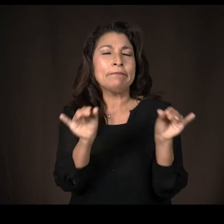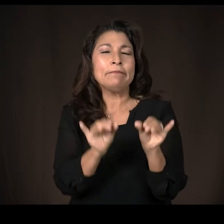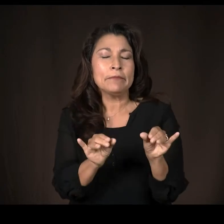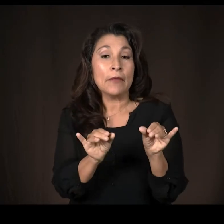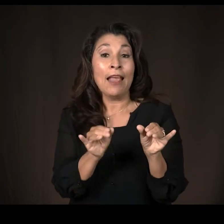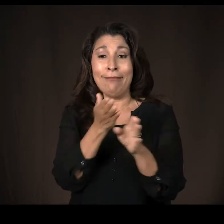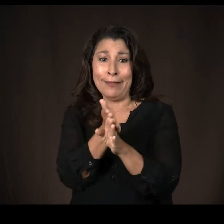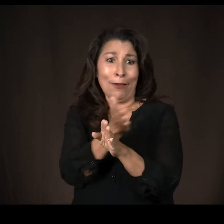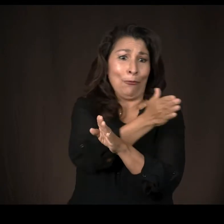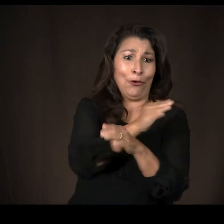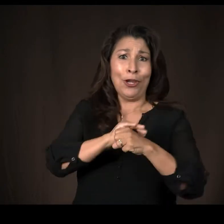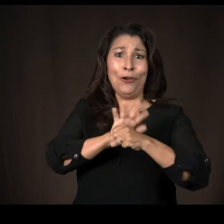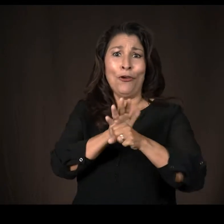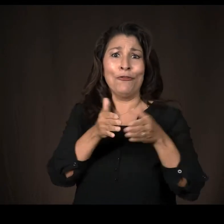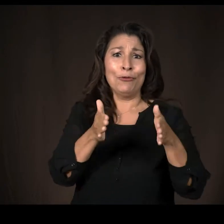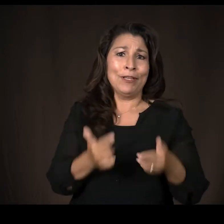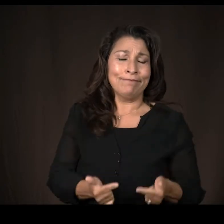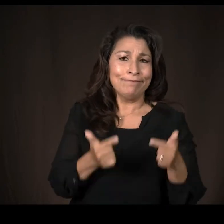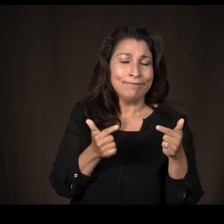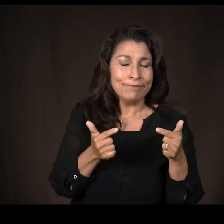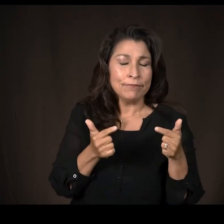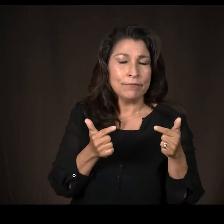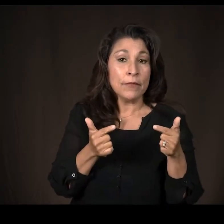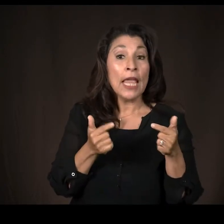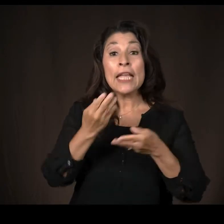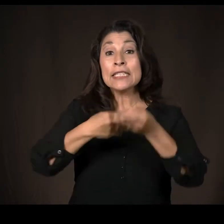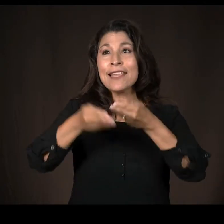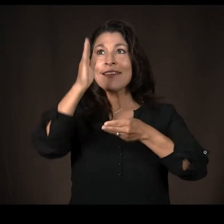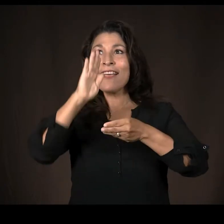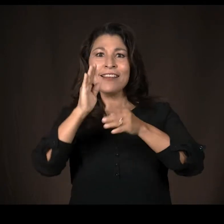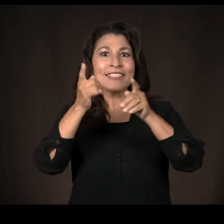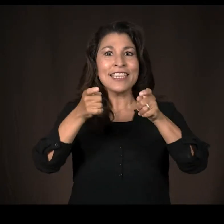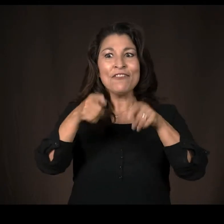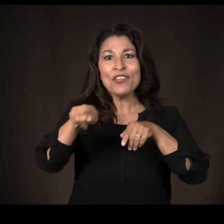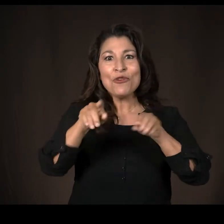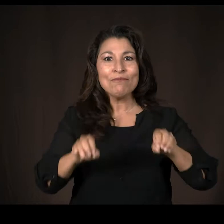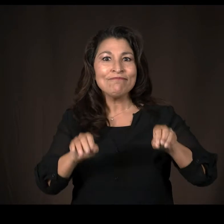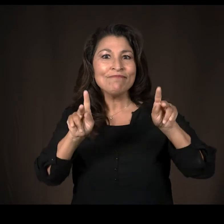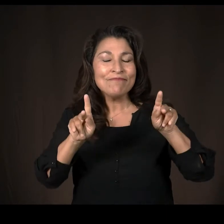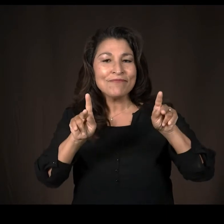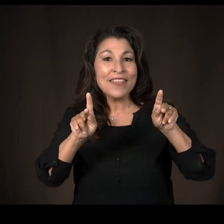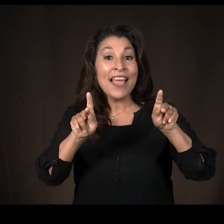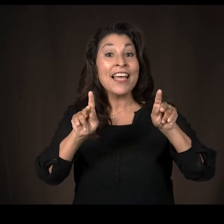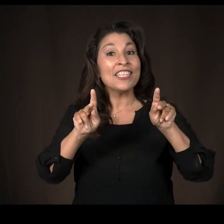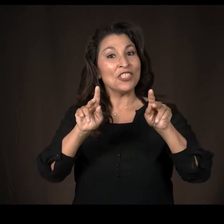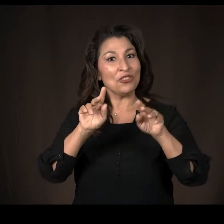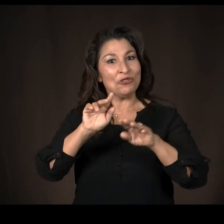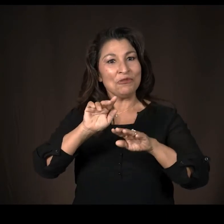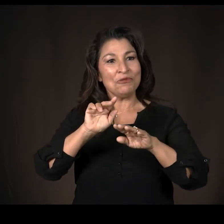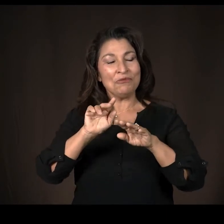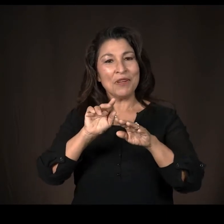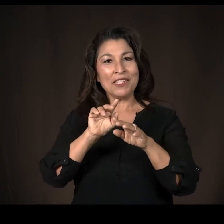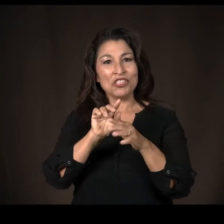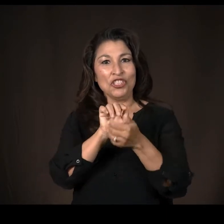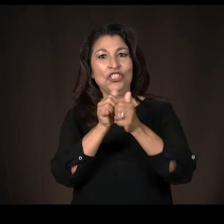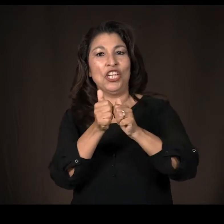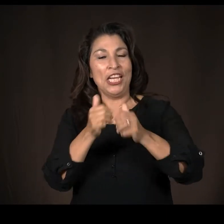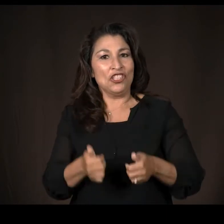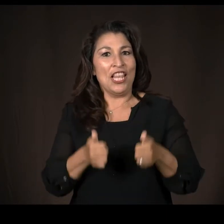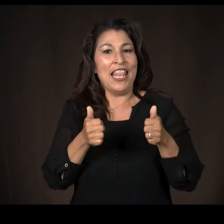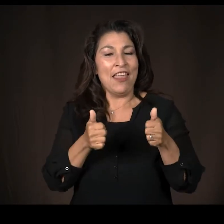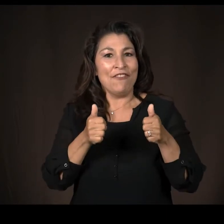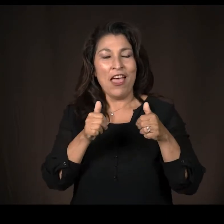life, your pre-COVID way of living. Instead, God is giving you the opportunity to reset your life,